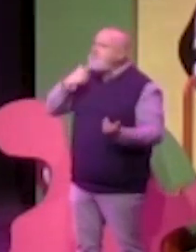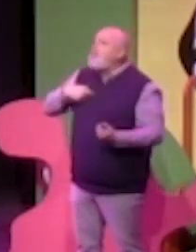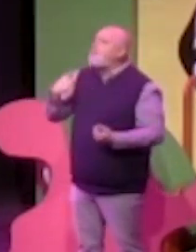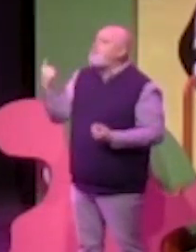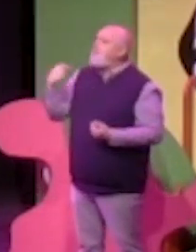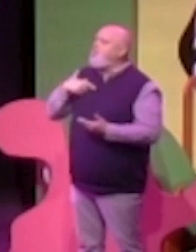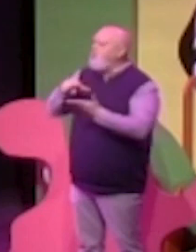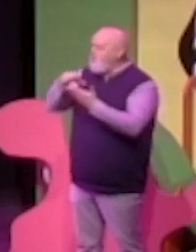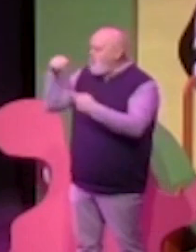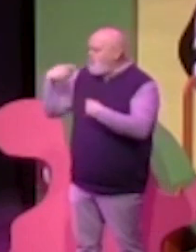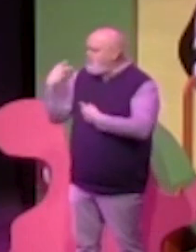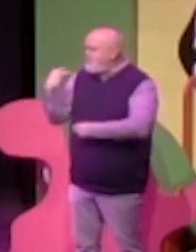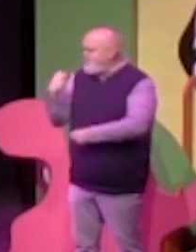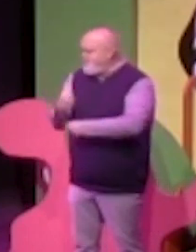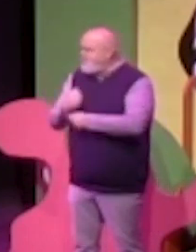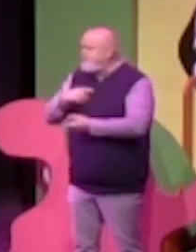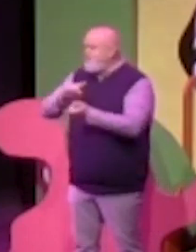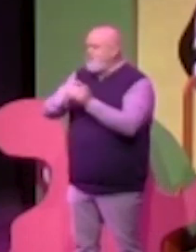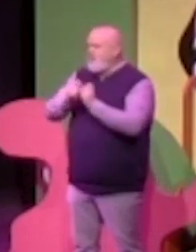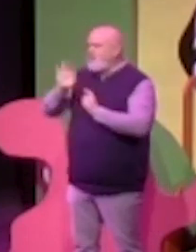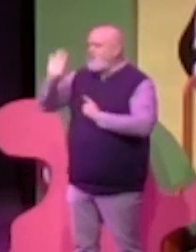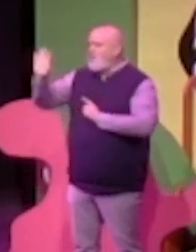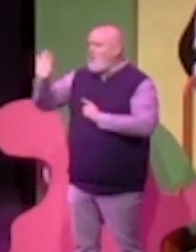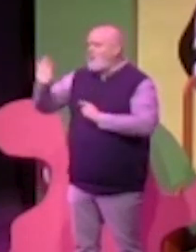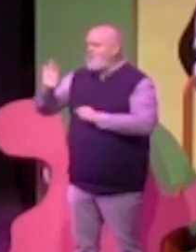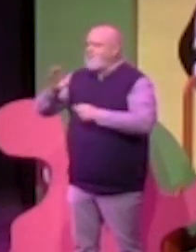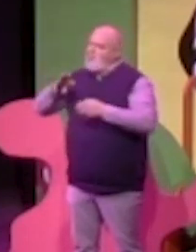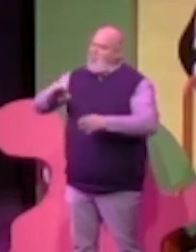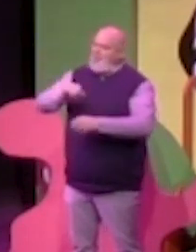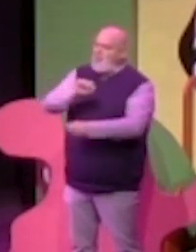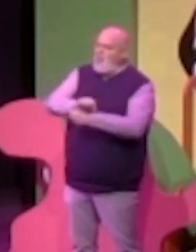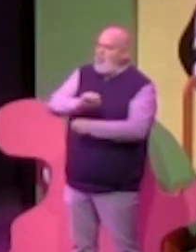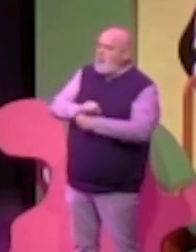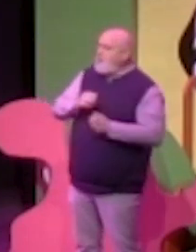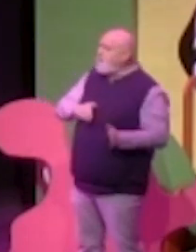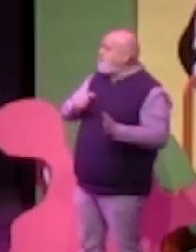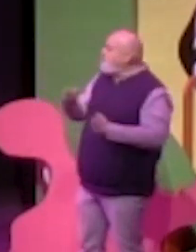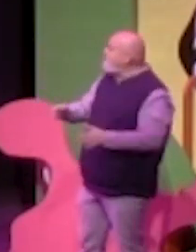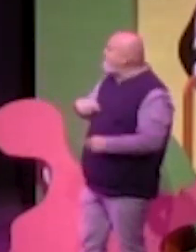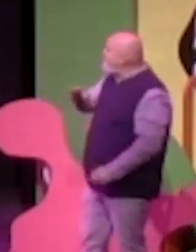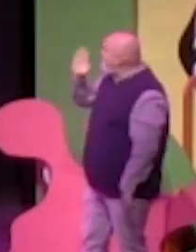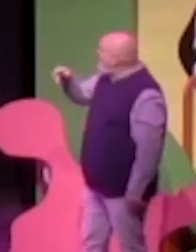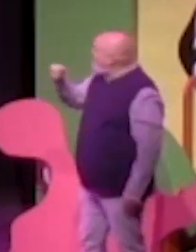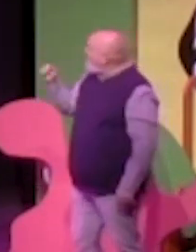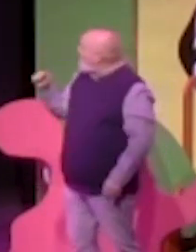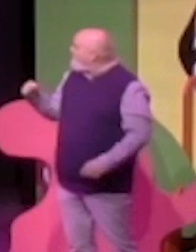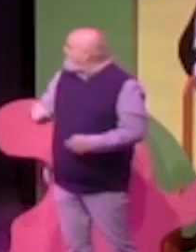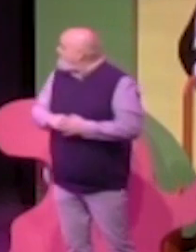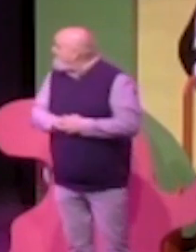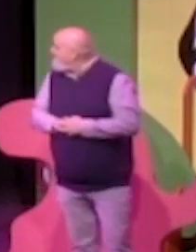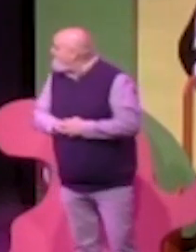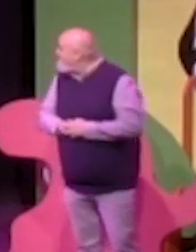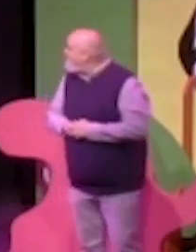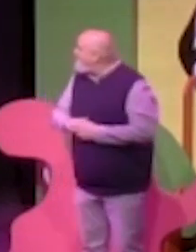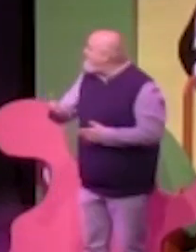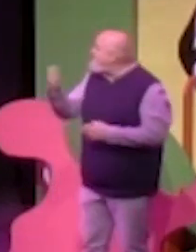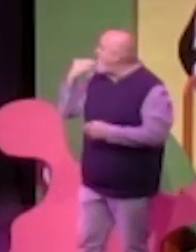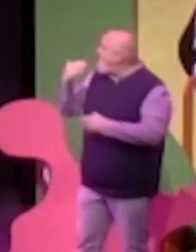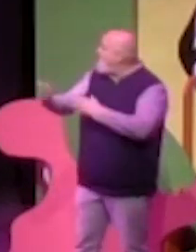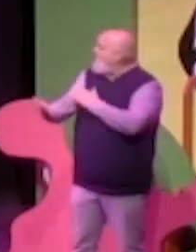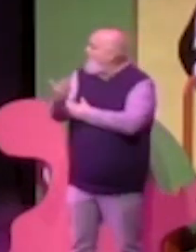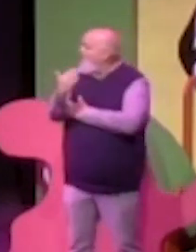you've learned from the last 3 years that's changed the way you do your work. Shall I go first? Absolutely. Good